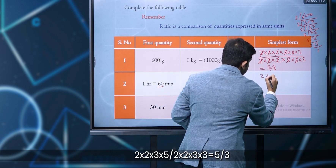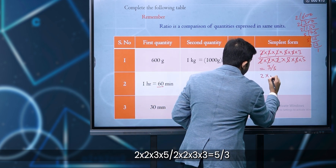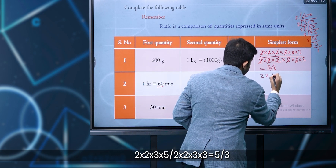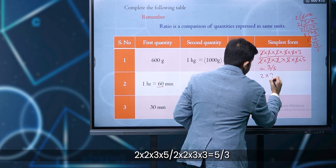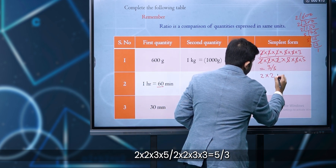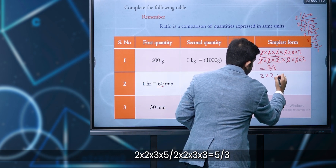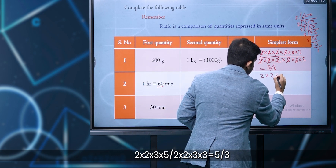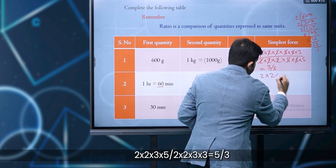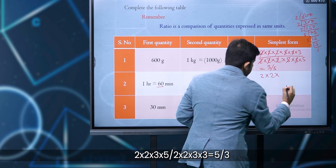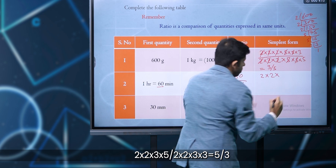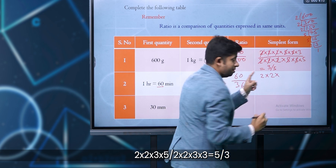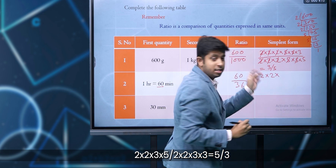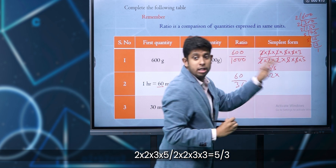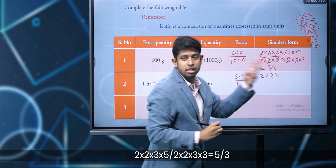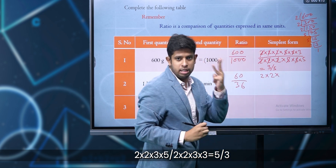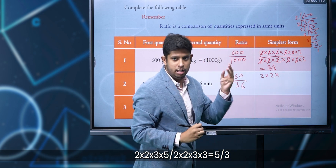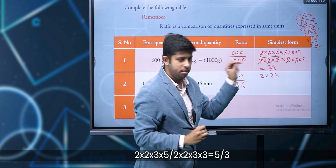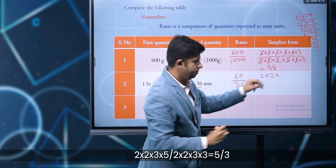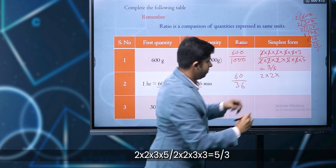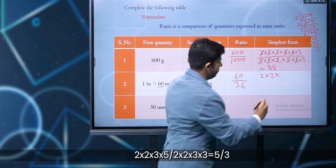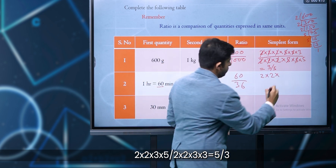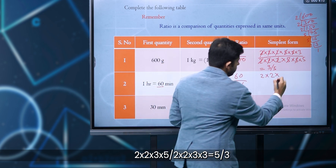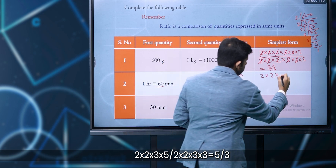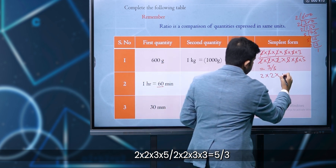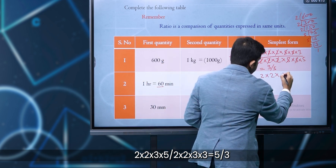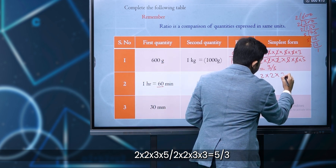2 into 2 into 3 into 5